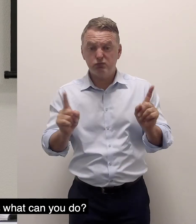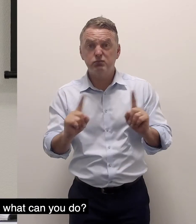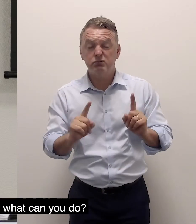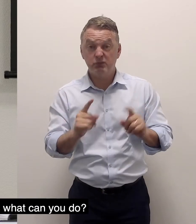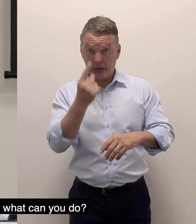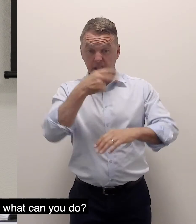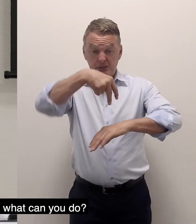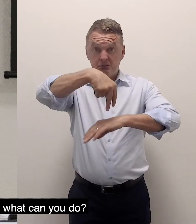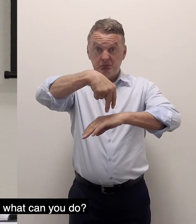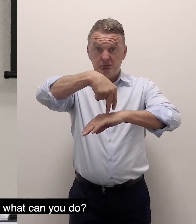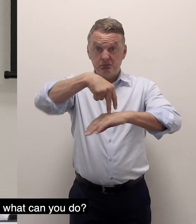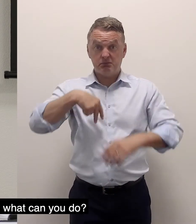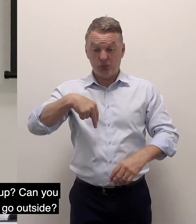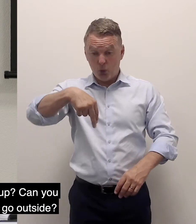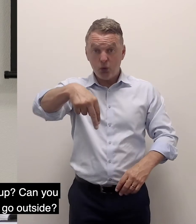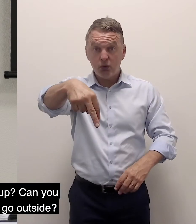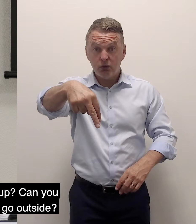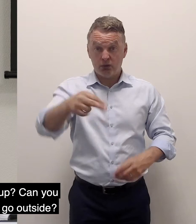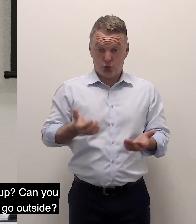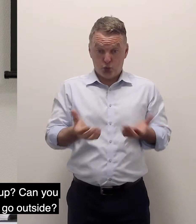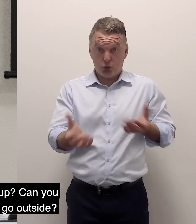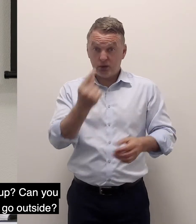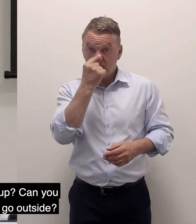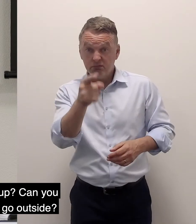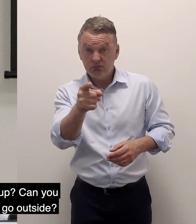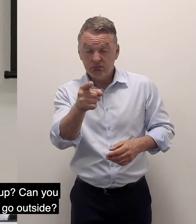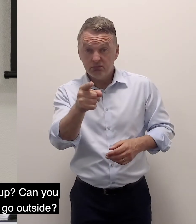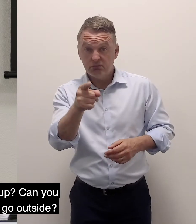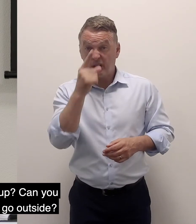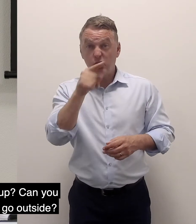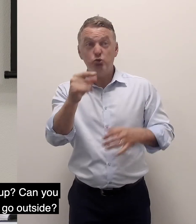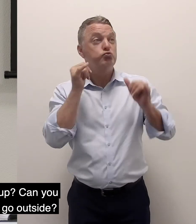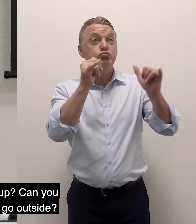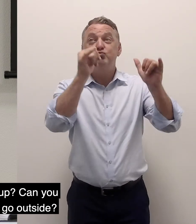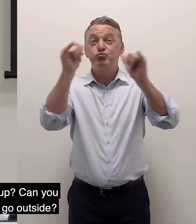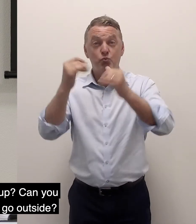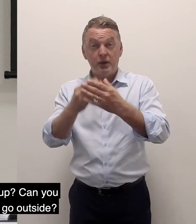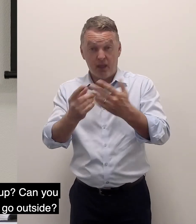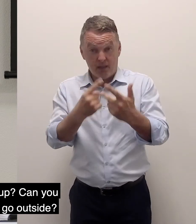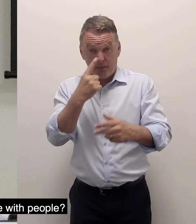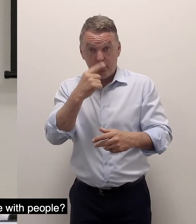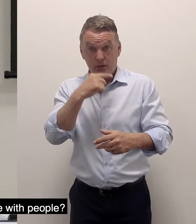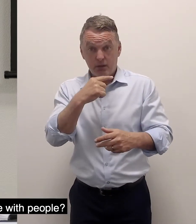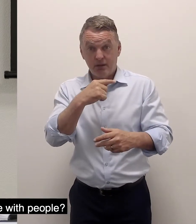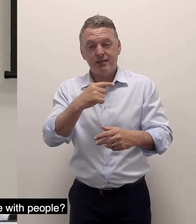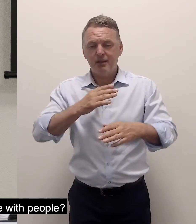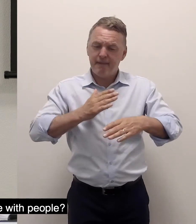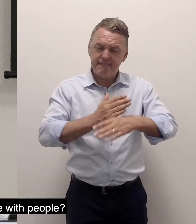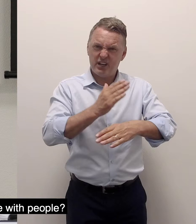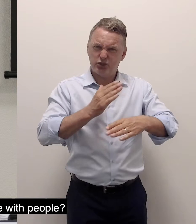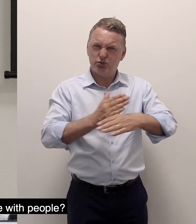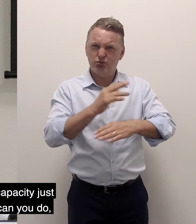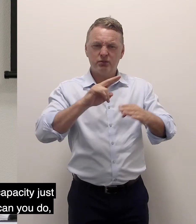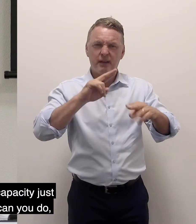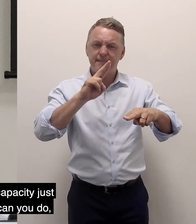Functional capacity is what can you do? Can you stand up? Can you cook? Can you go outside? Can you socialise